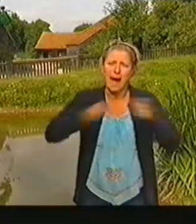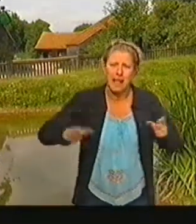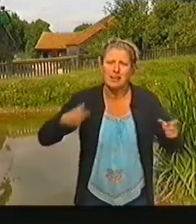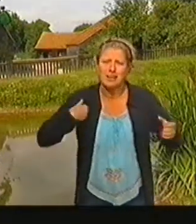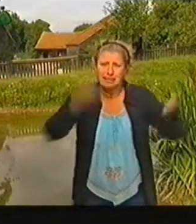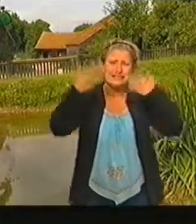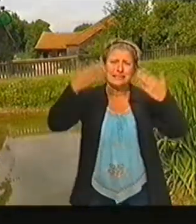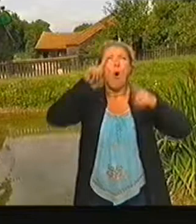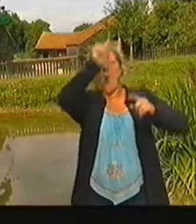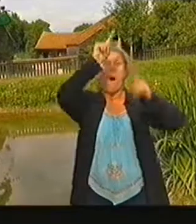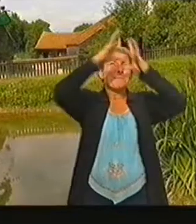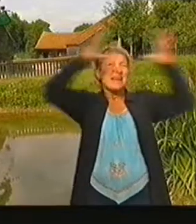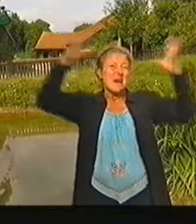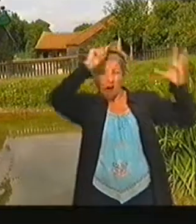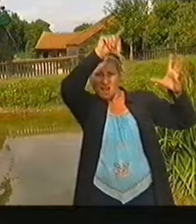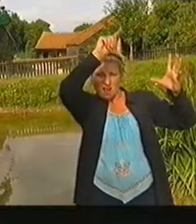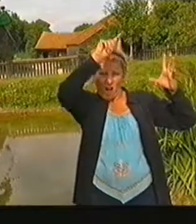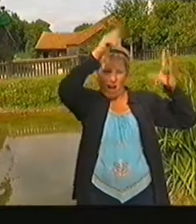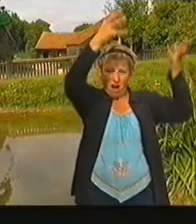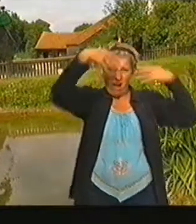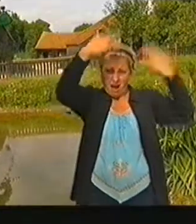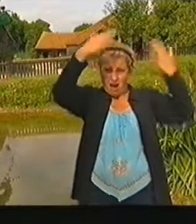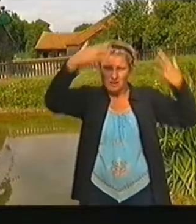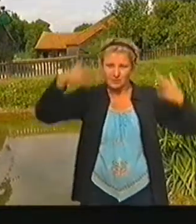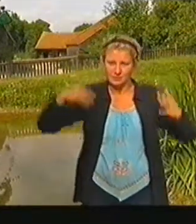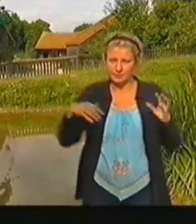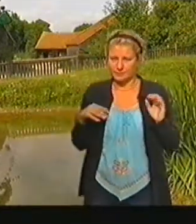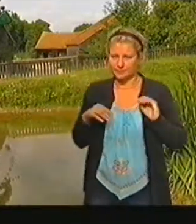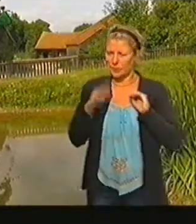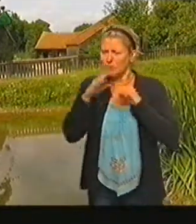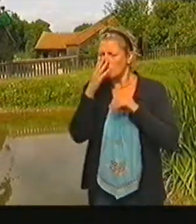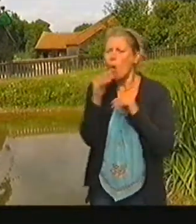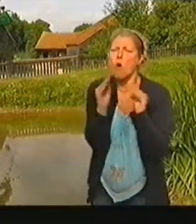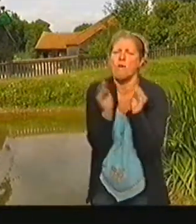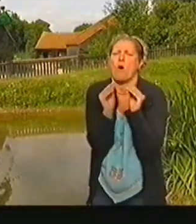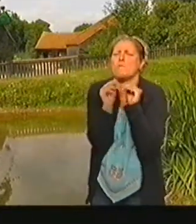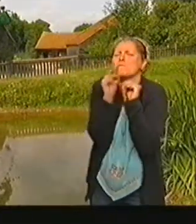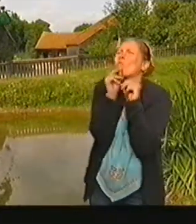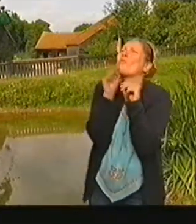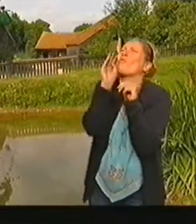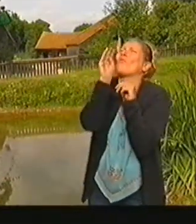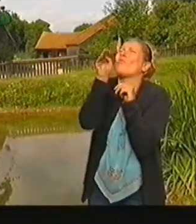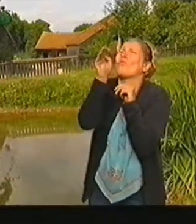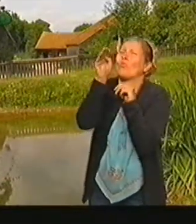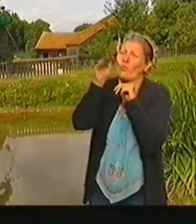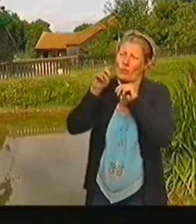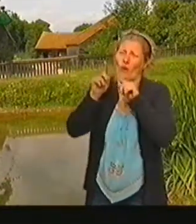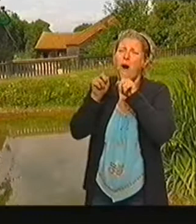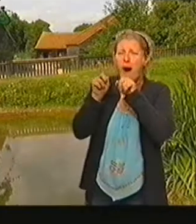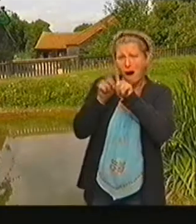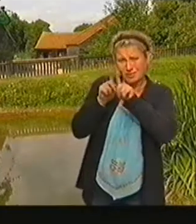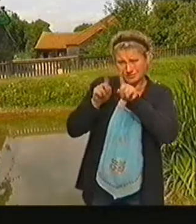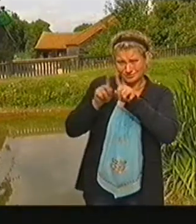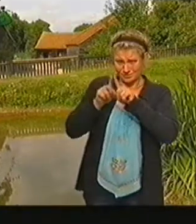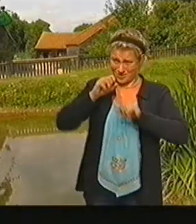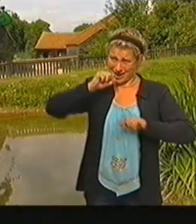big one up there." "And carrots, Dad," said the smallest of the 3 small foxes. "We must take some of